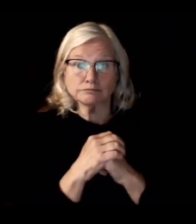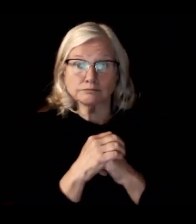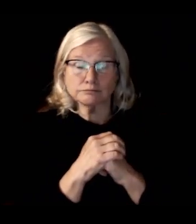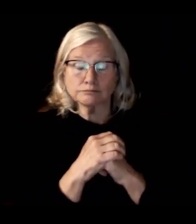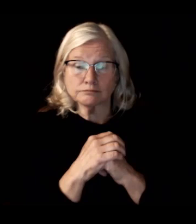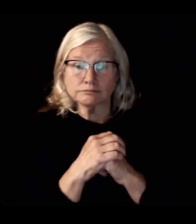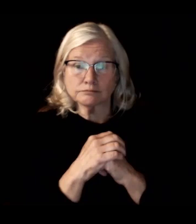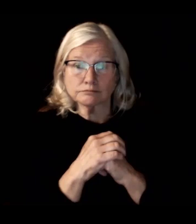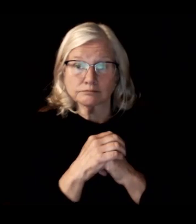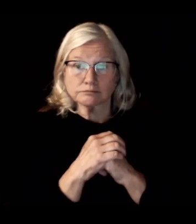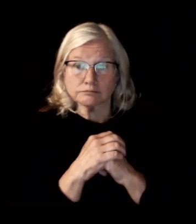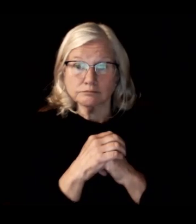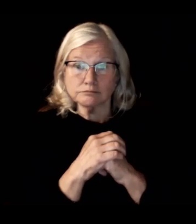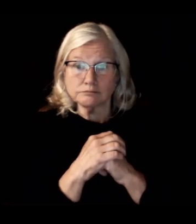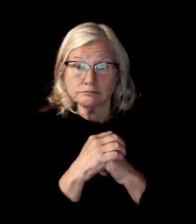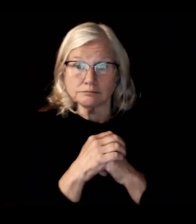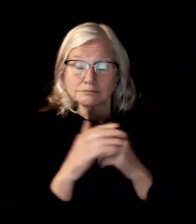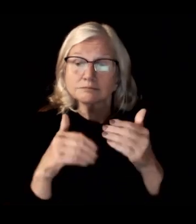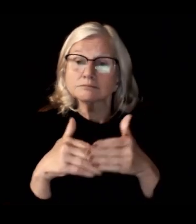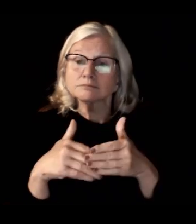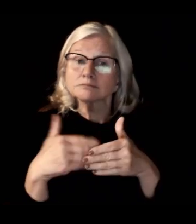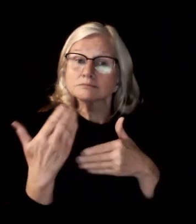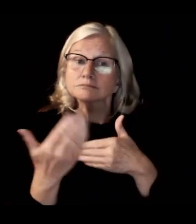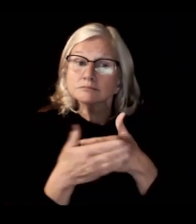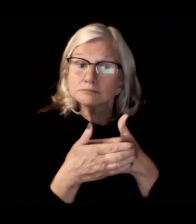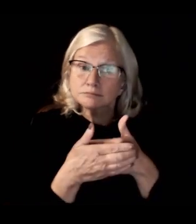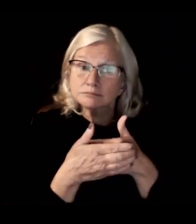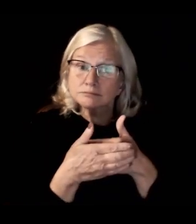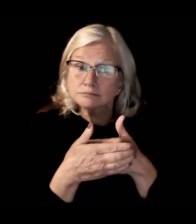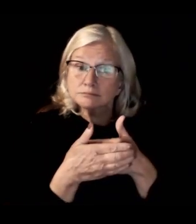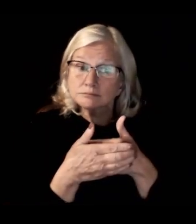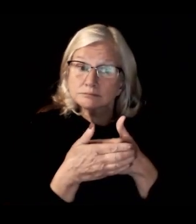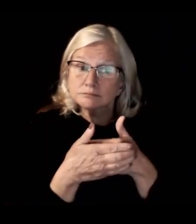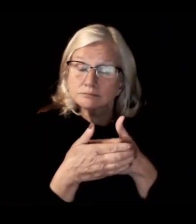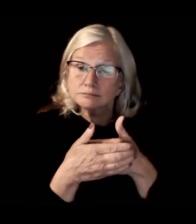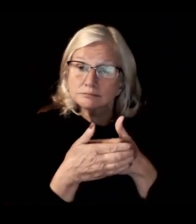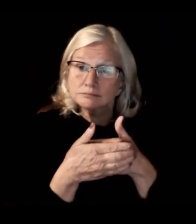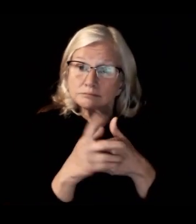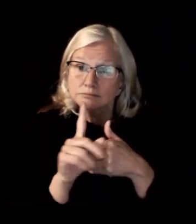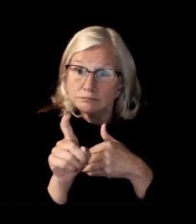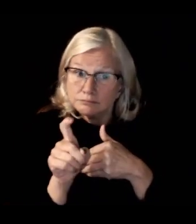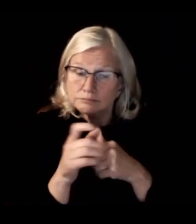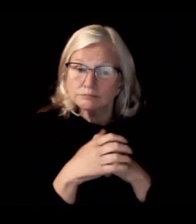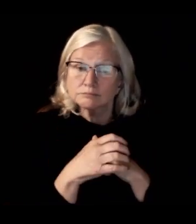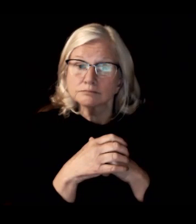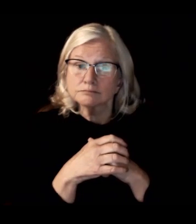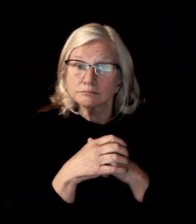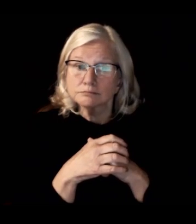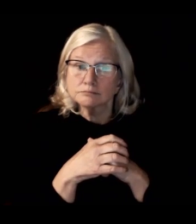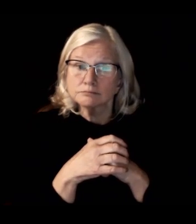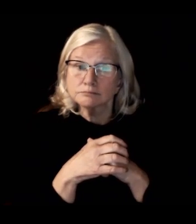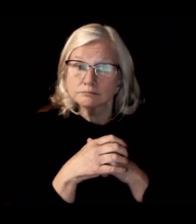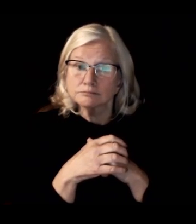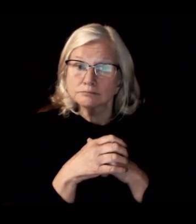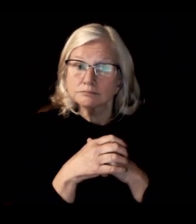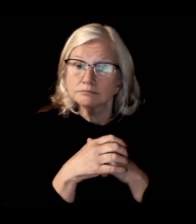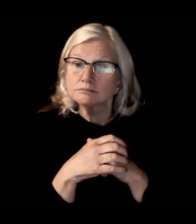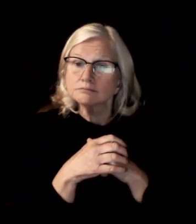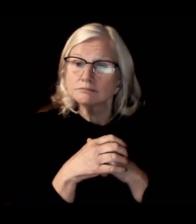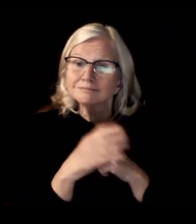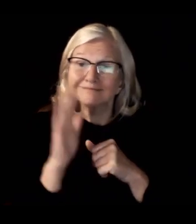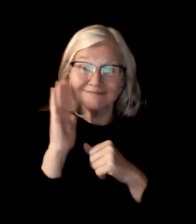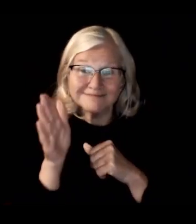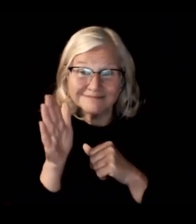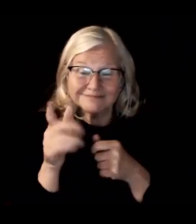Your next question comes from the line of Chris Rogers with Winona Post. Your line is now open. Hi, Director Erisman. A